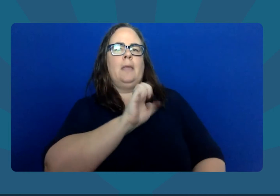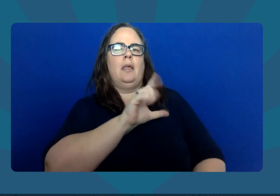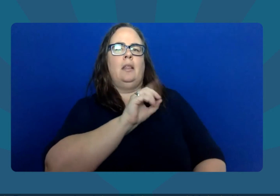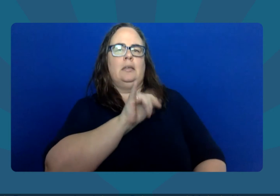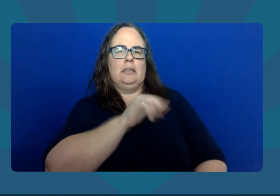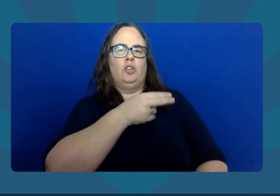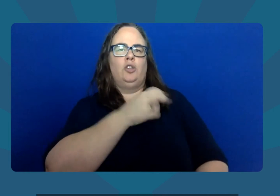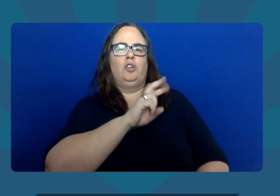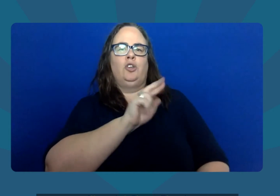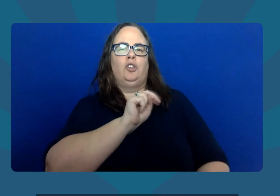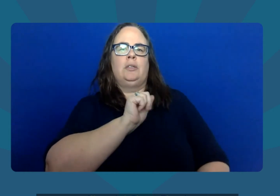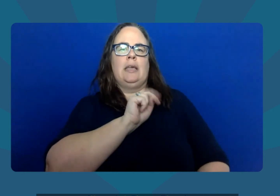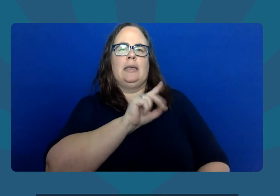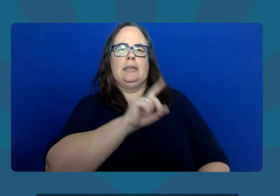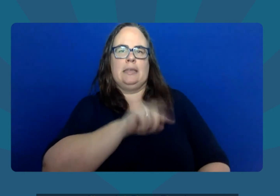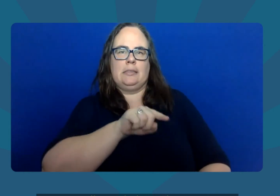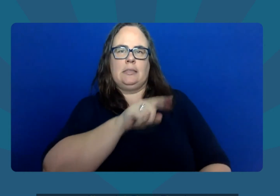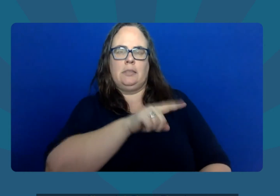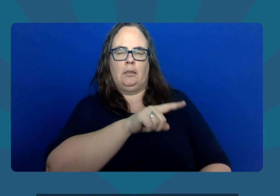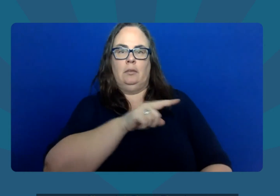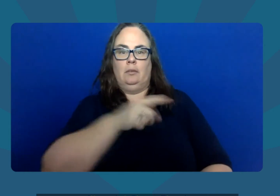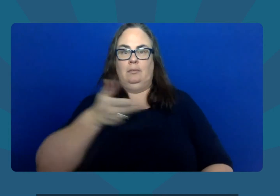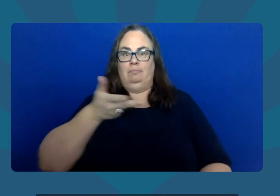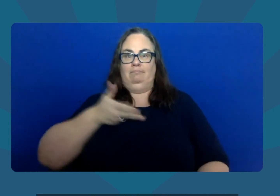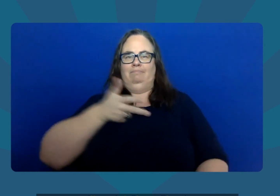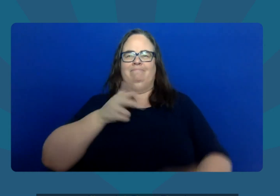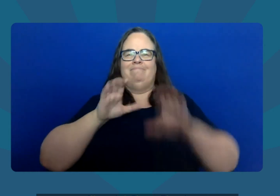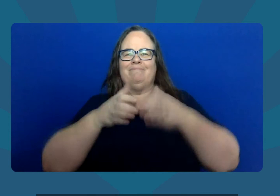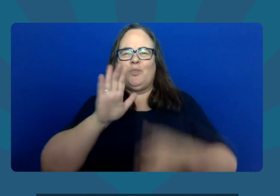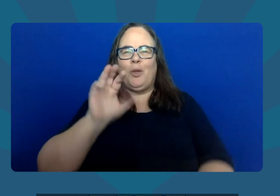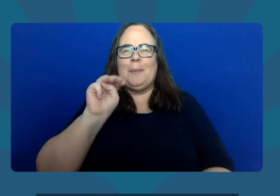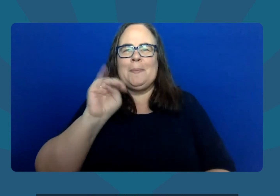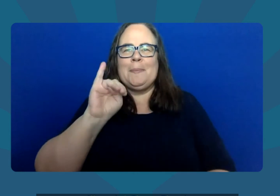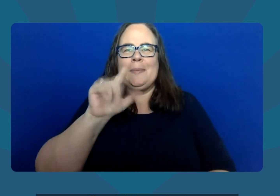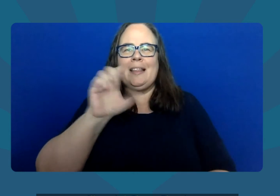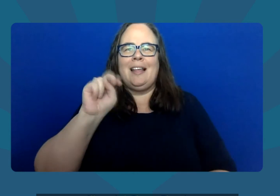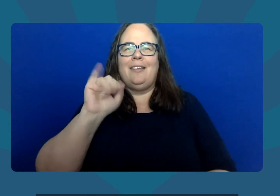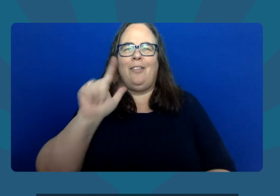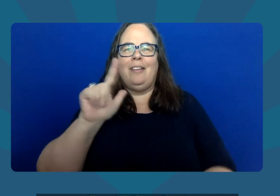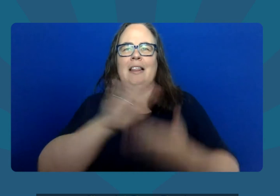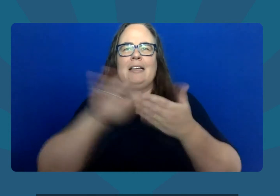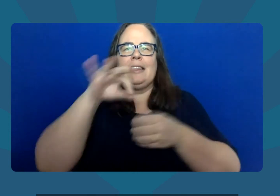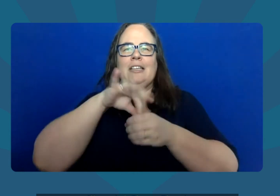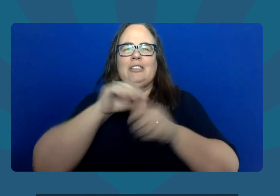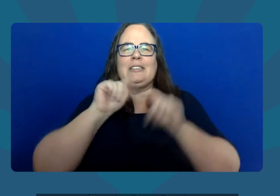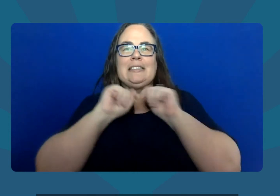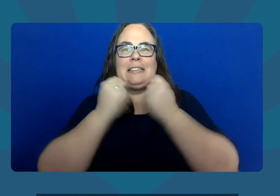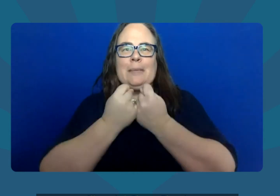Hernandez as your Millennial Clean Elections team.